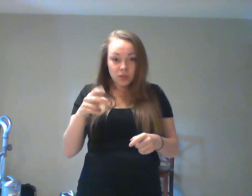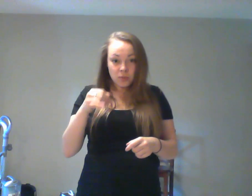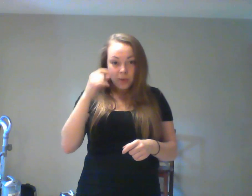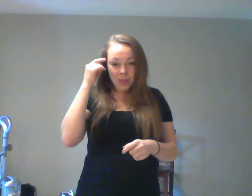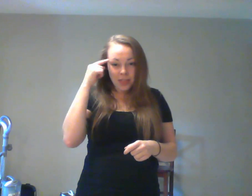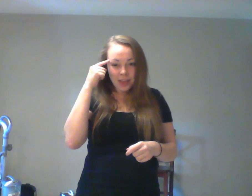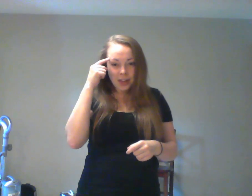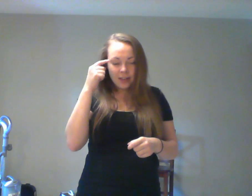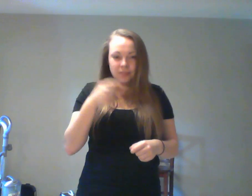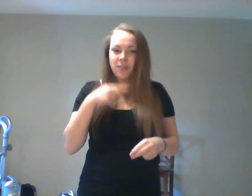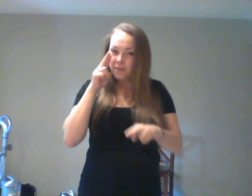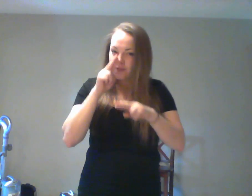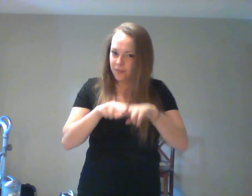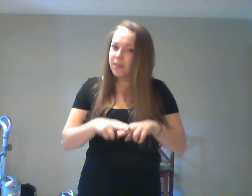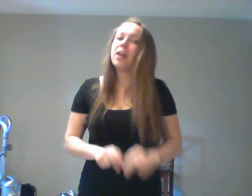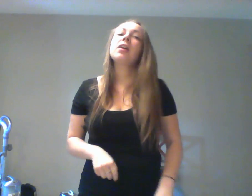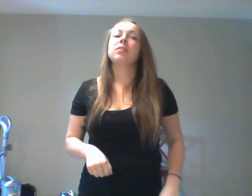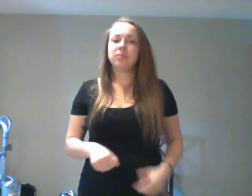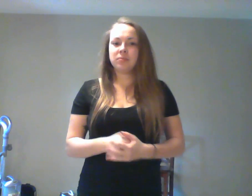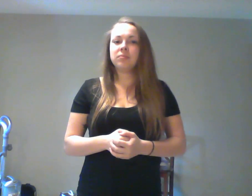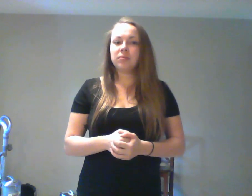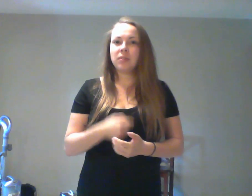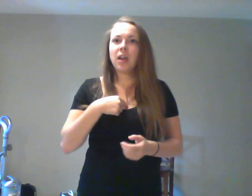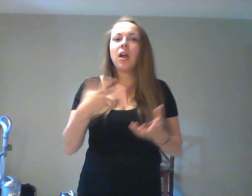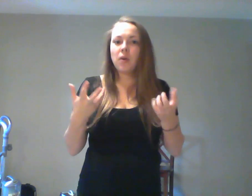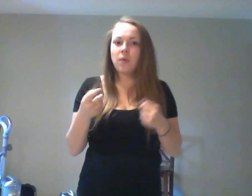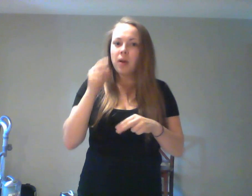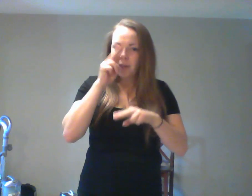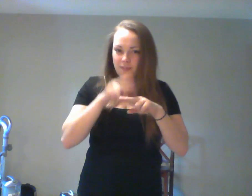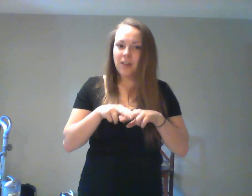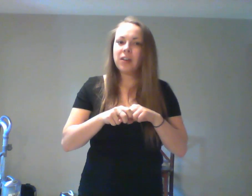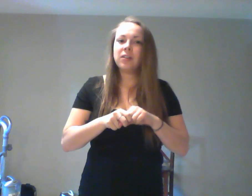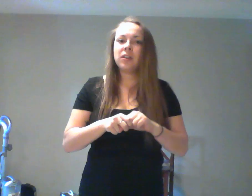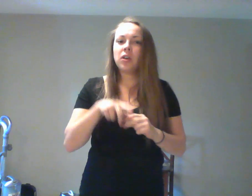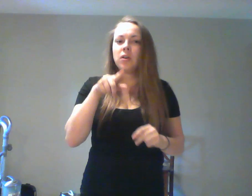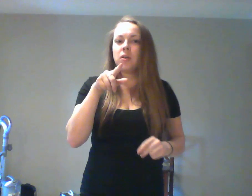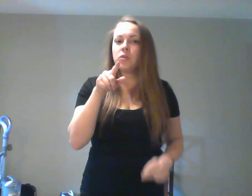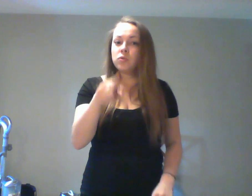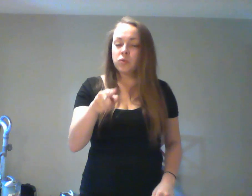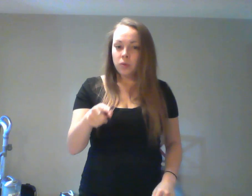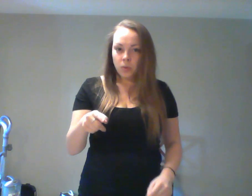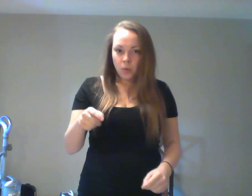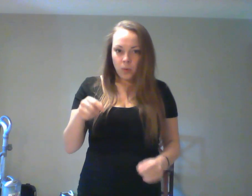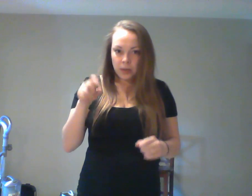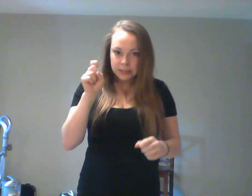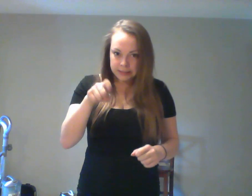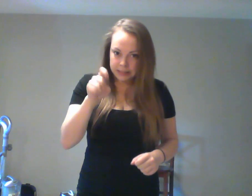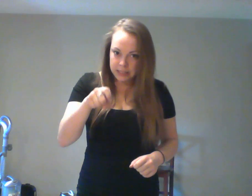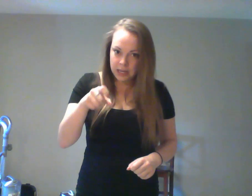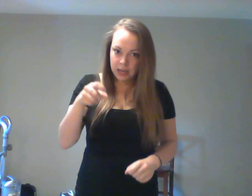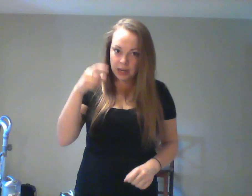It beats your best interest to make sure you think and I'm able to see it, okay? Okay,